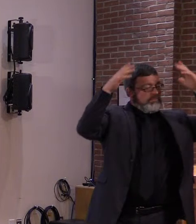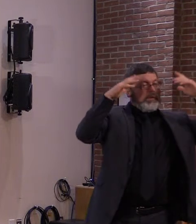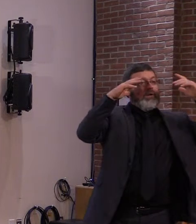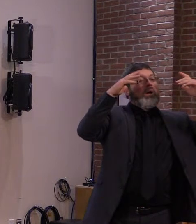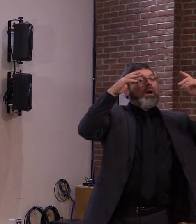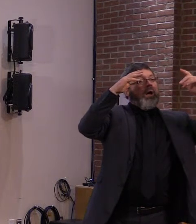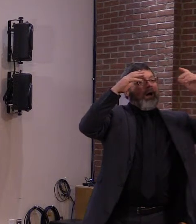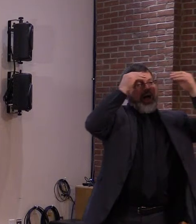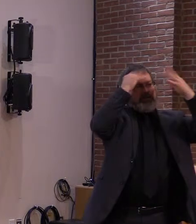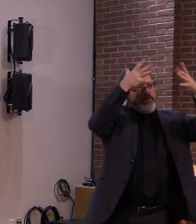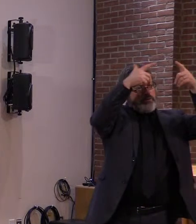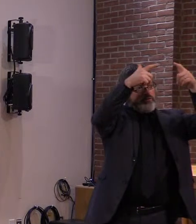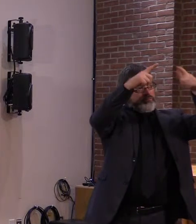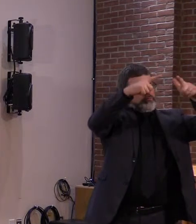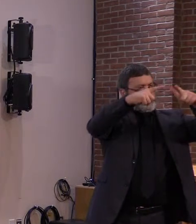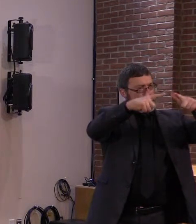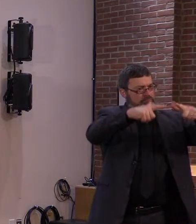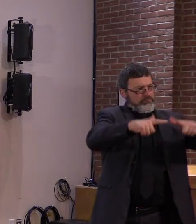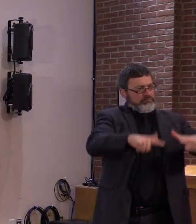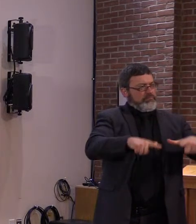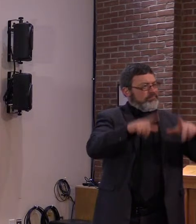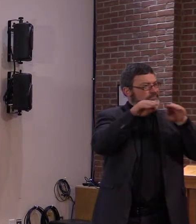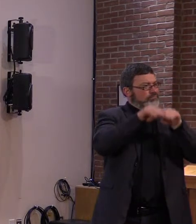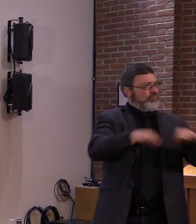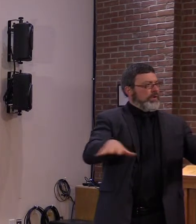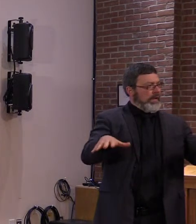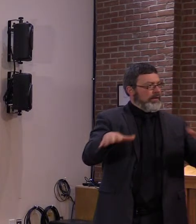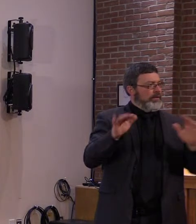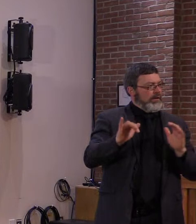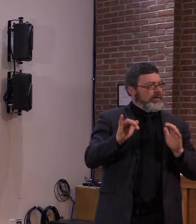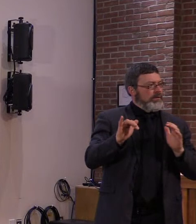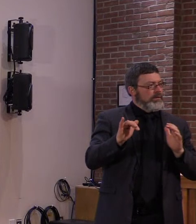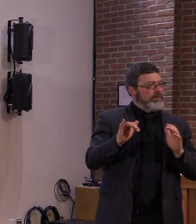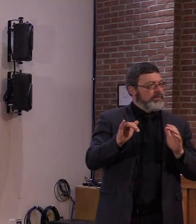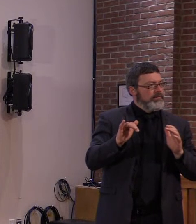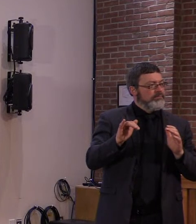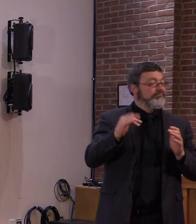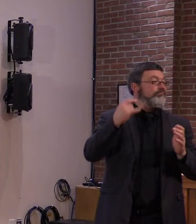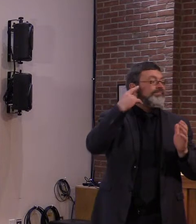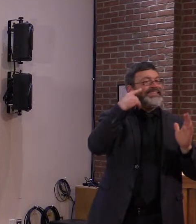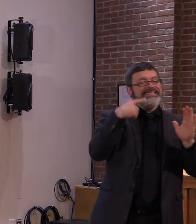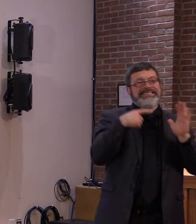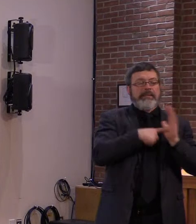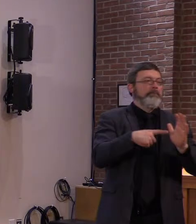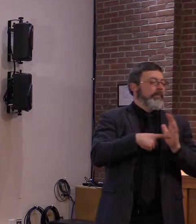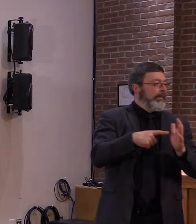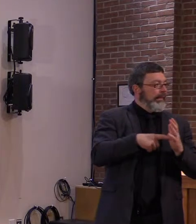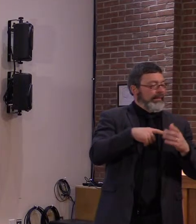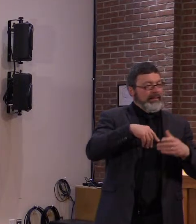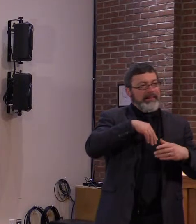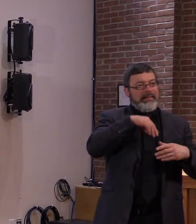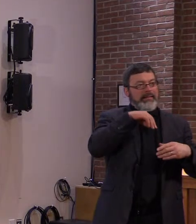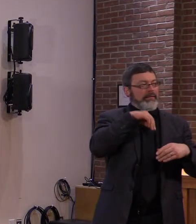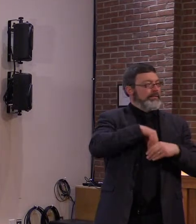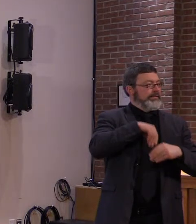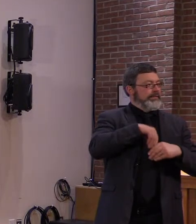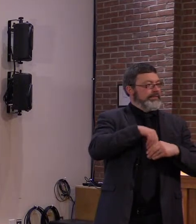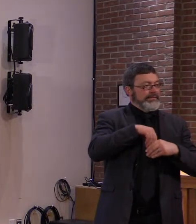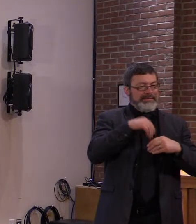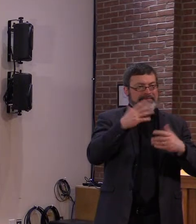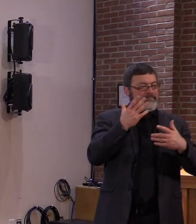days. And Vermont has, for a long time, had the rule that you can test out on day 7 if you have